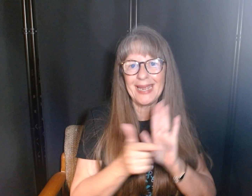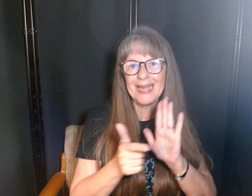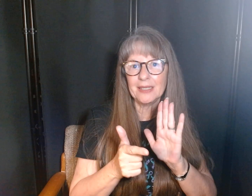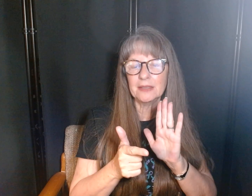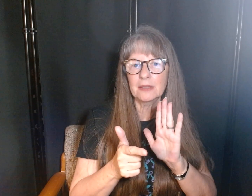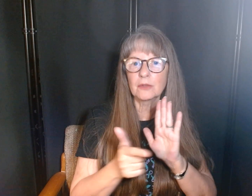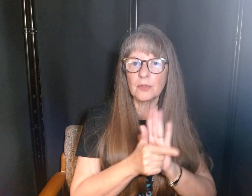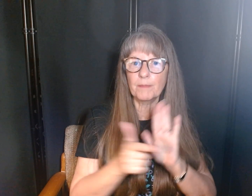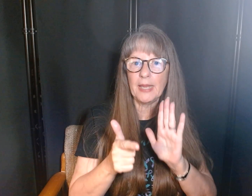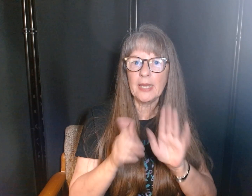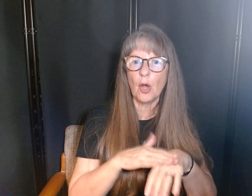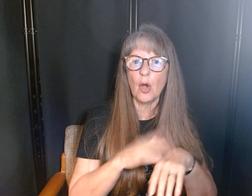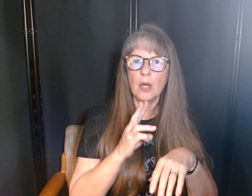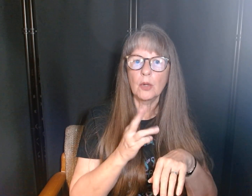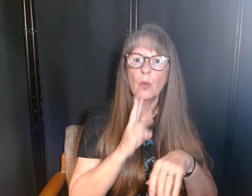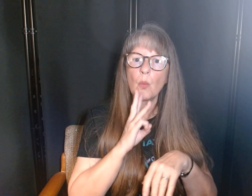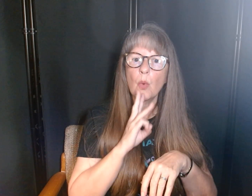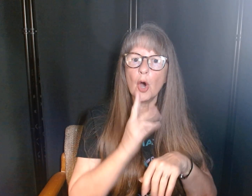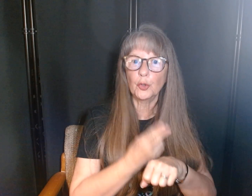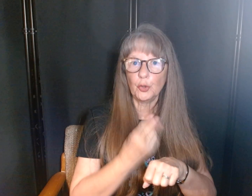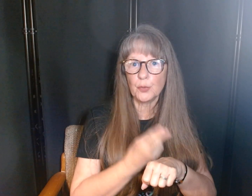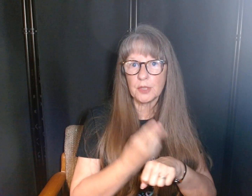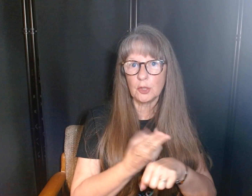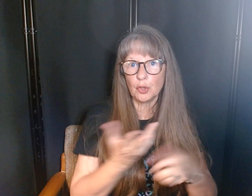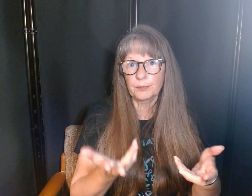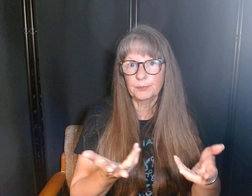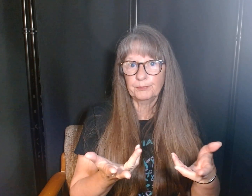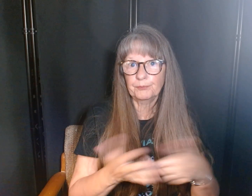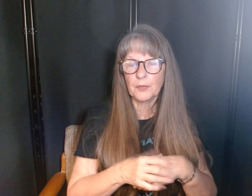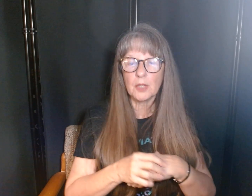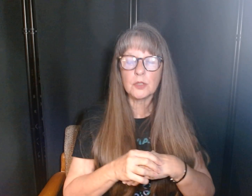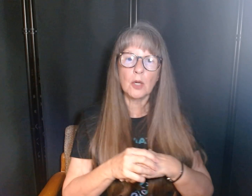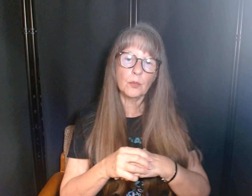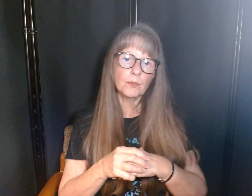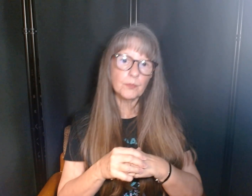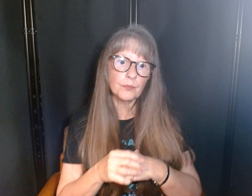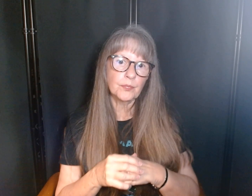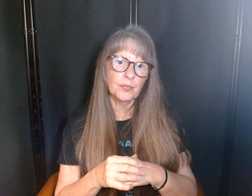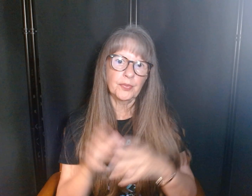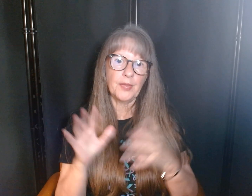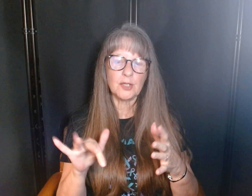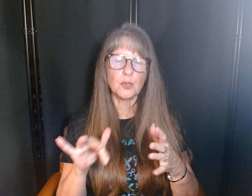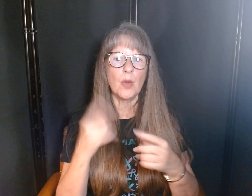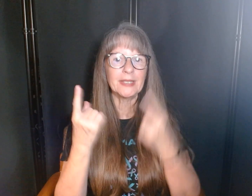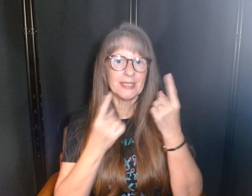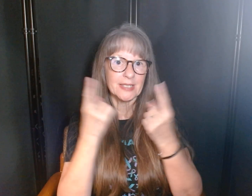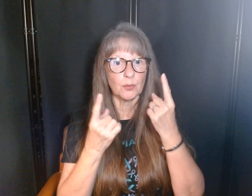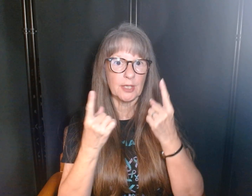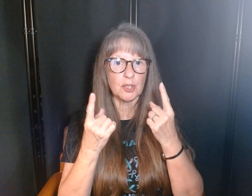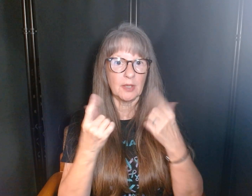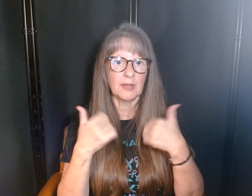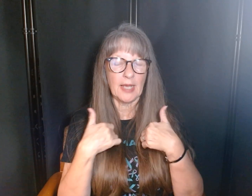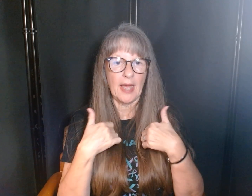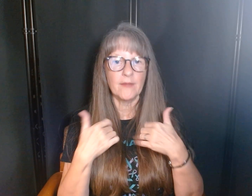ban. There's a ban on water usage. So that's one consideration that they have.